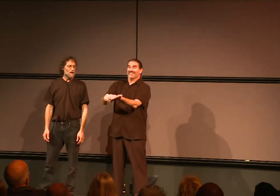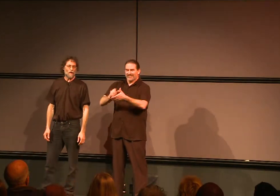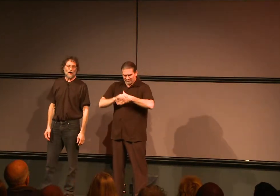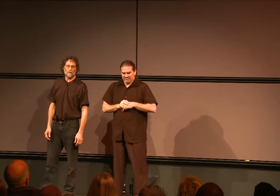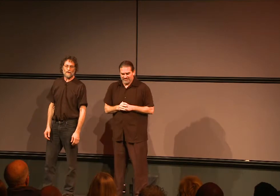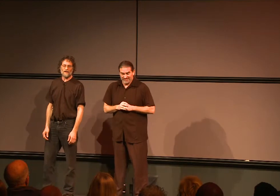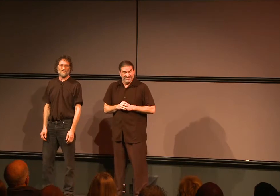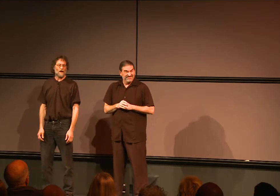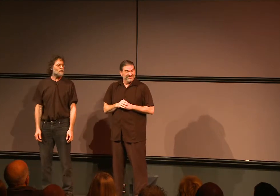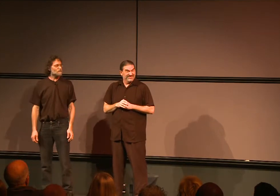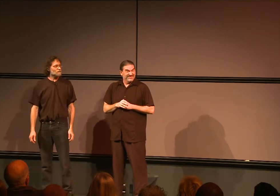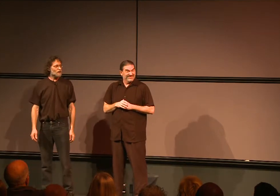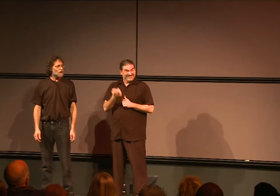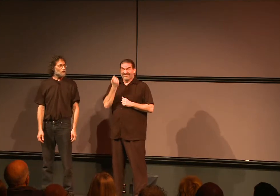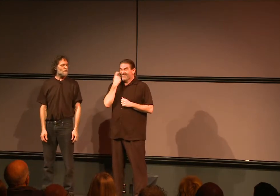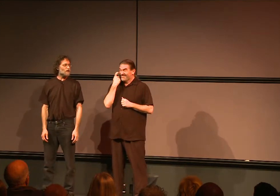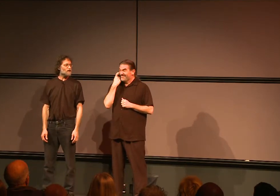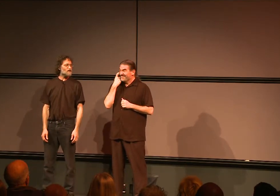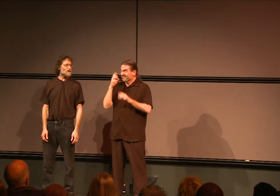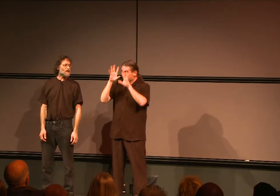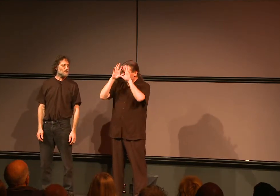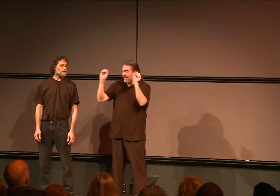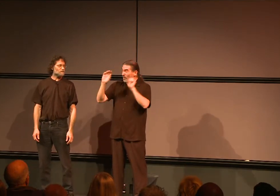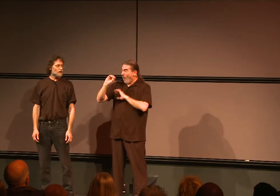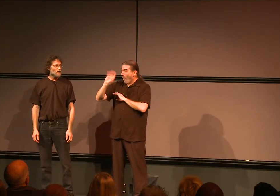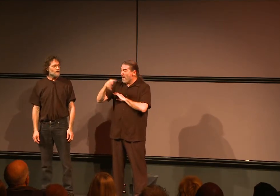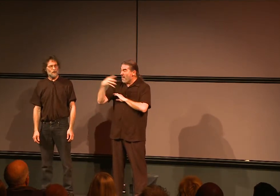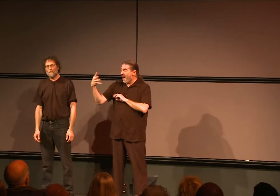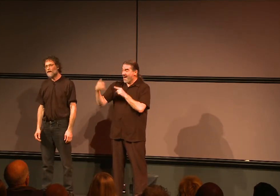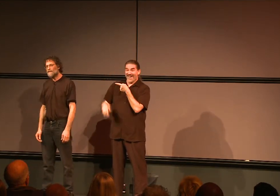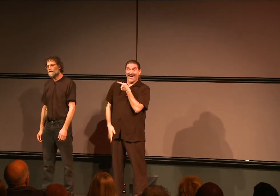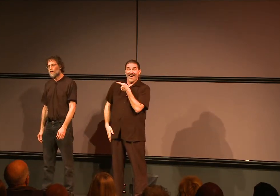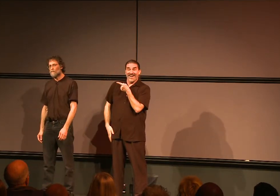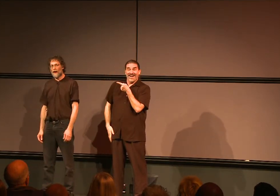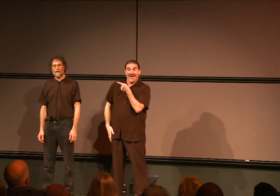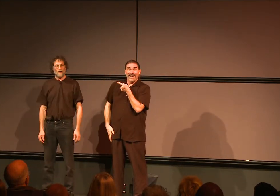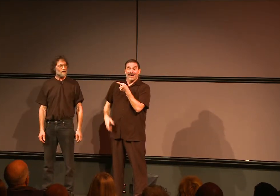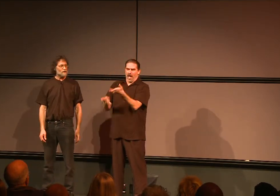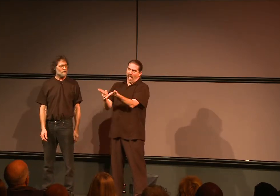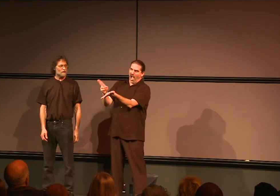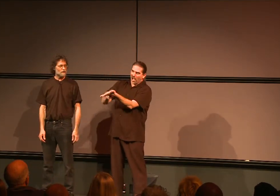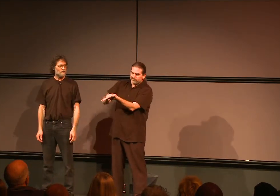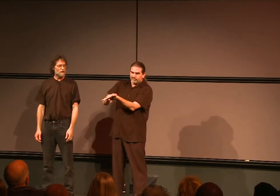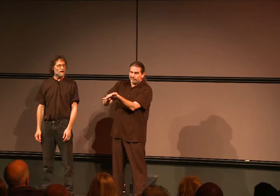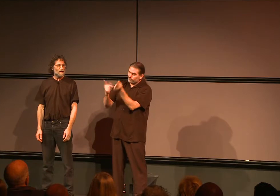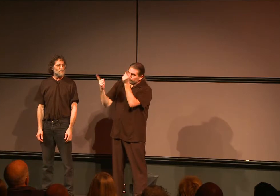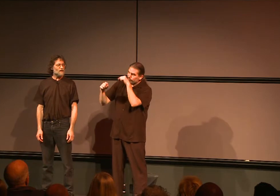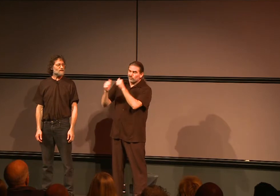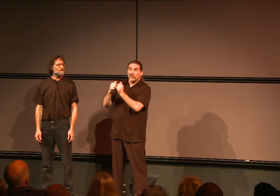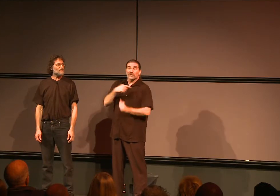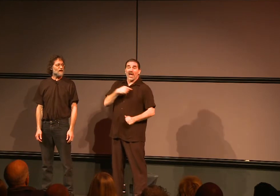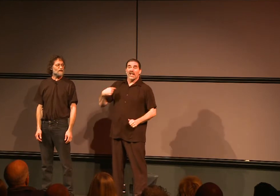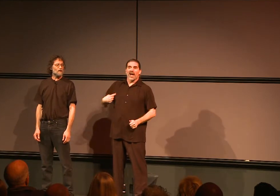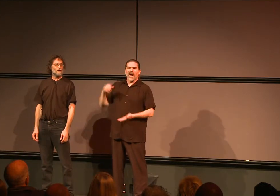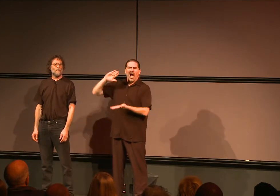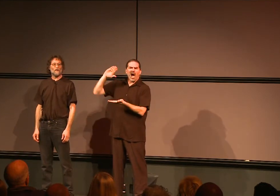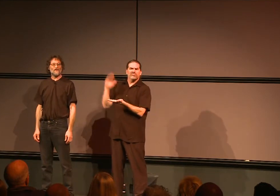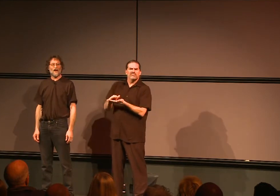Well, we're going to start with a little discussion. You know, President Obama, he just signed an agreement with China